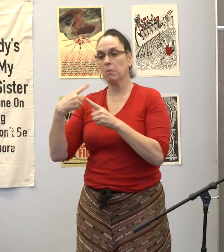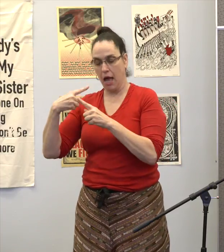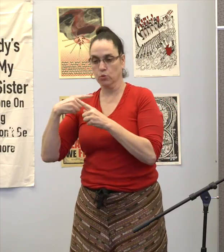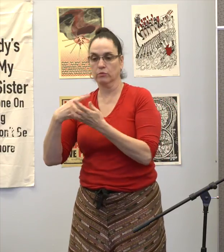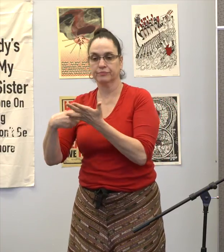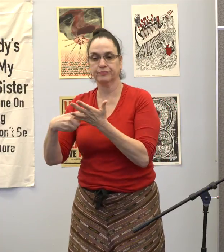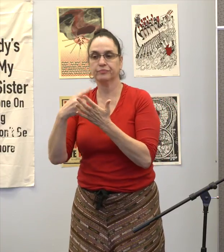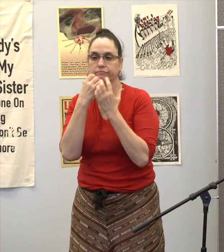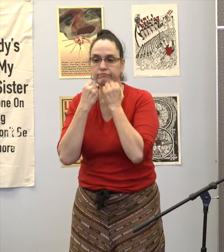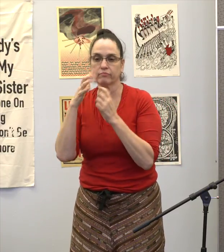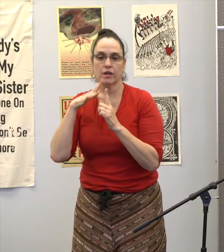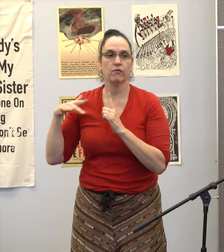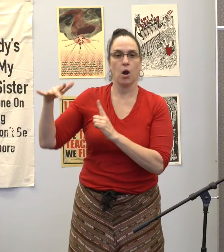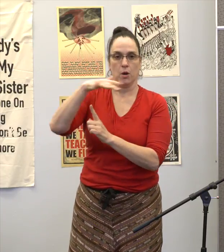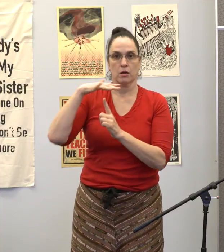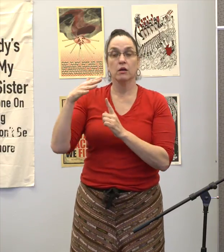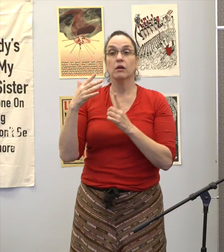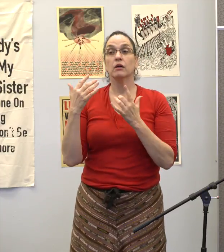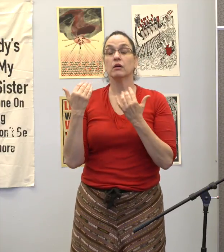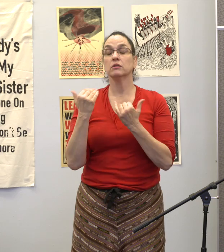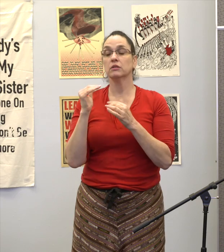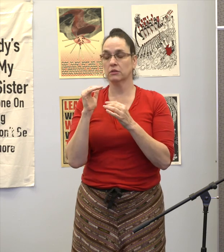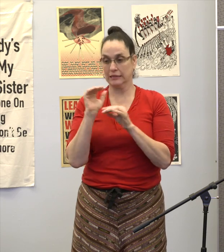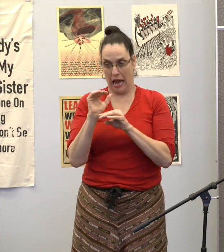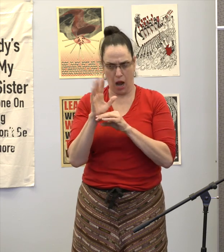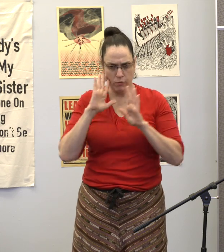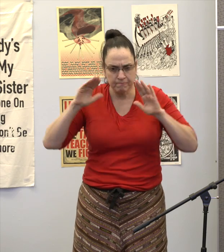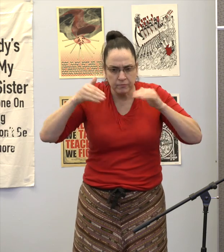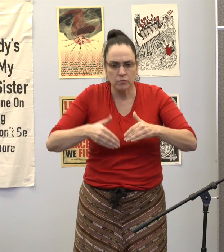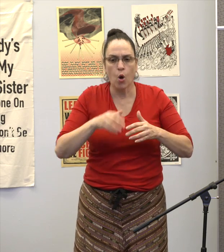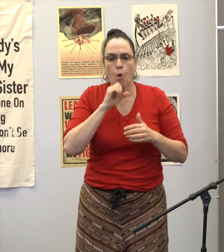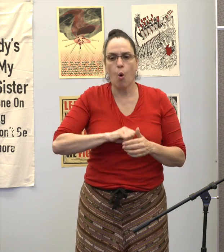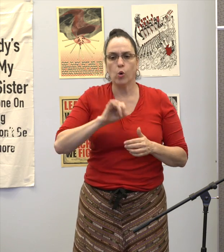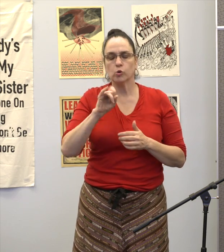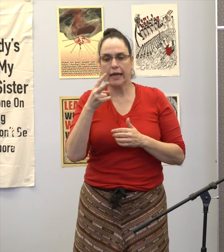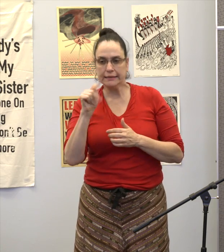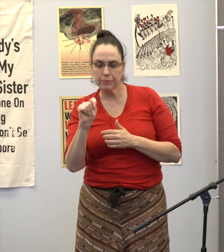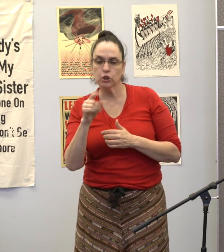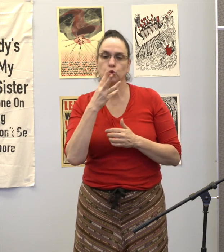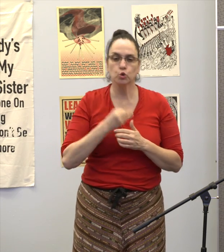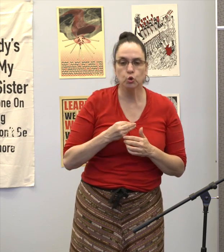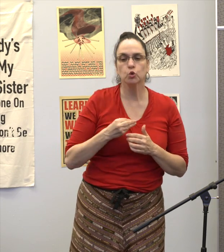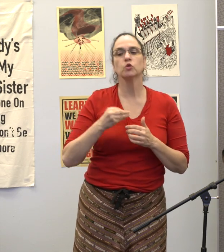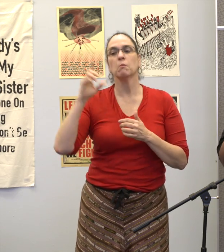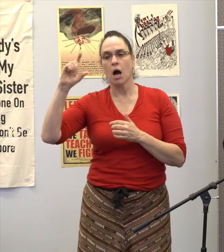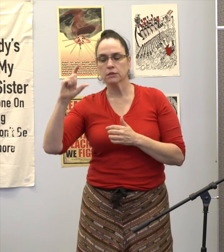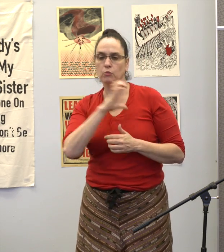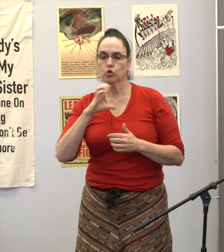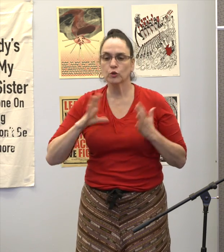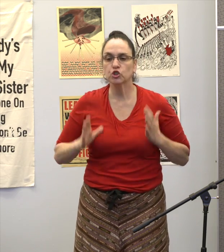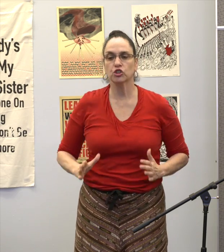three ways. First, in the Old Testament of the Bible that is recognized by Jews, Muslims, and Christians, one